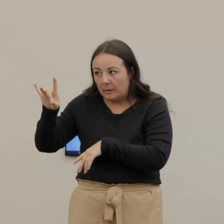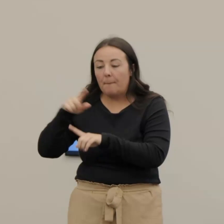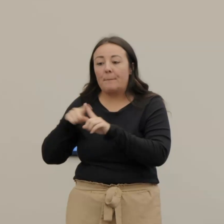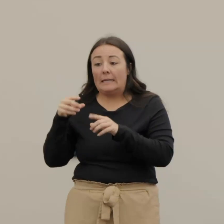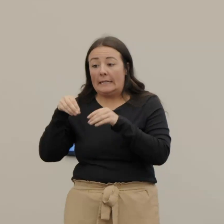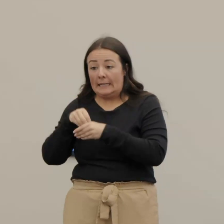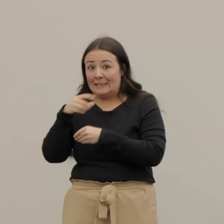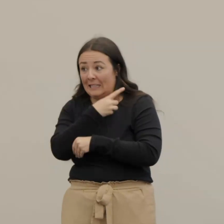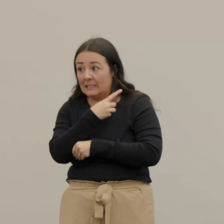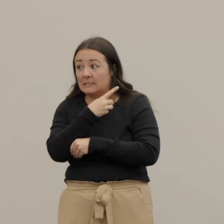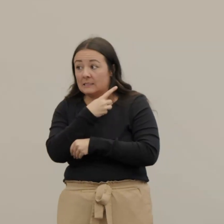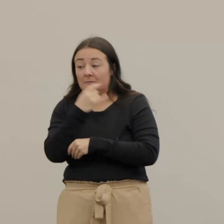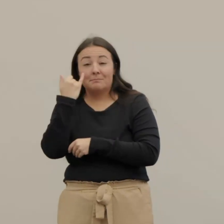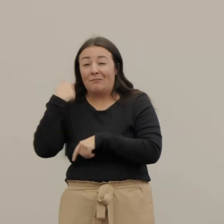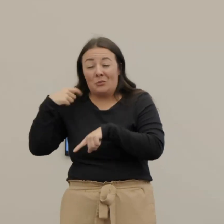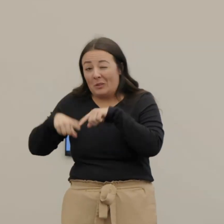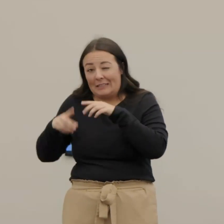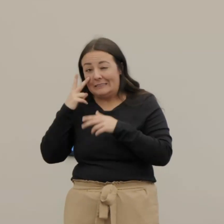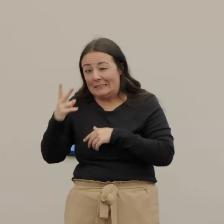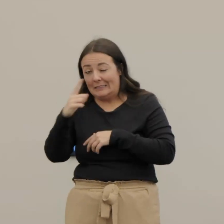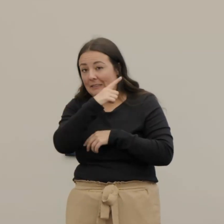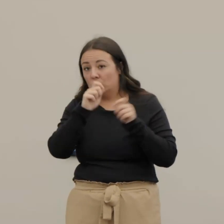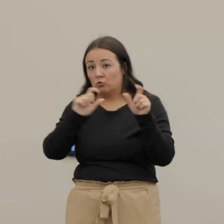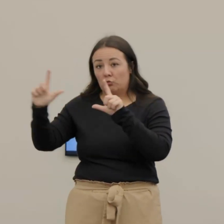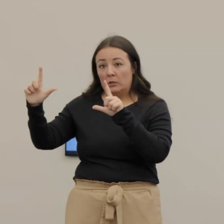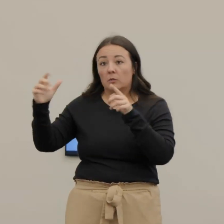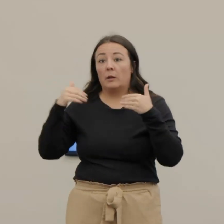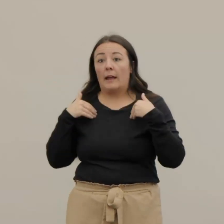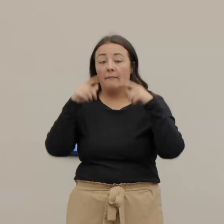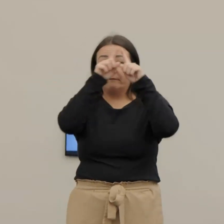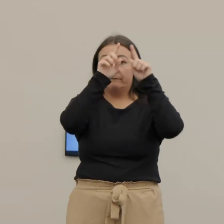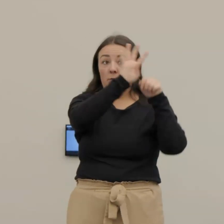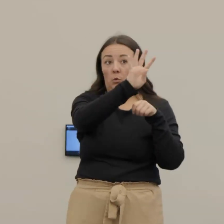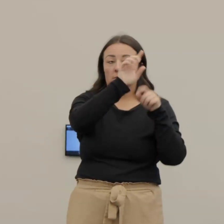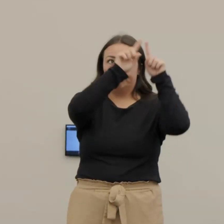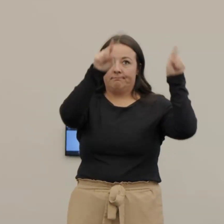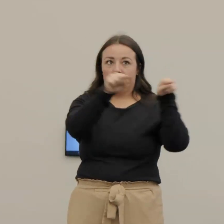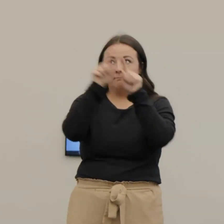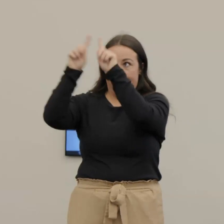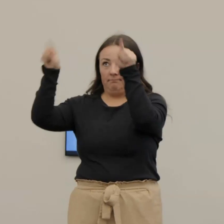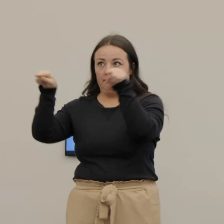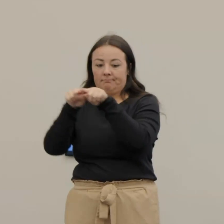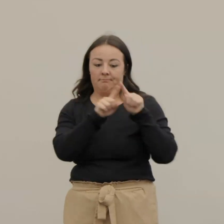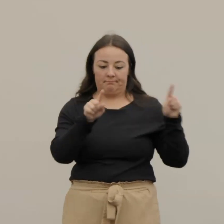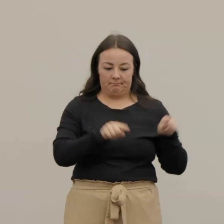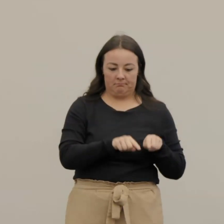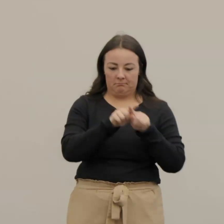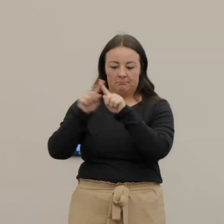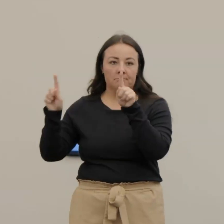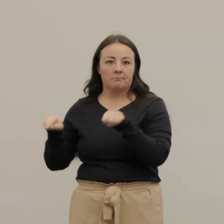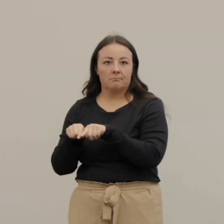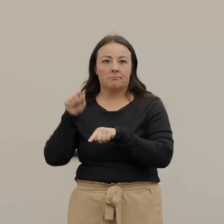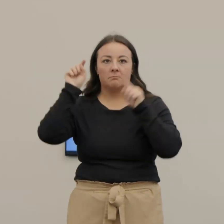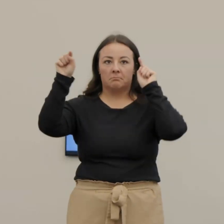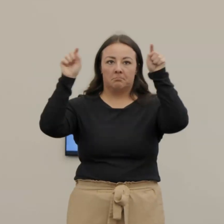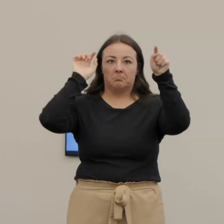if you can't see the screen, we have 4 rectangles. There are 14 words